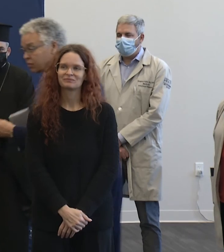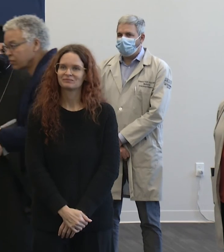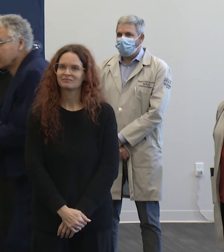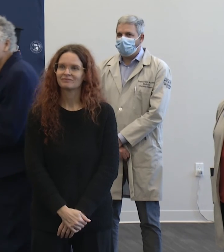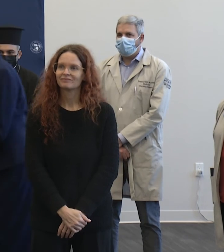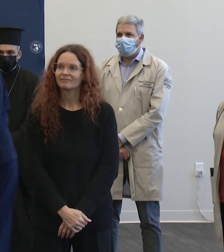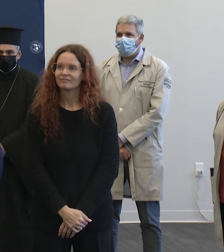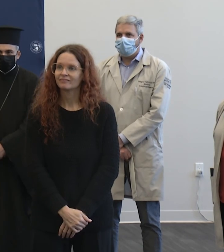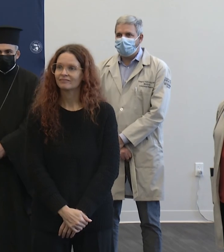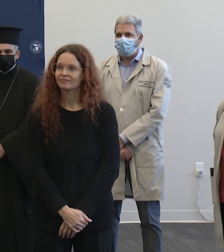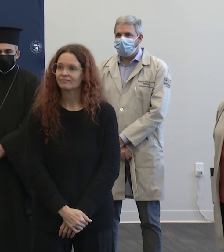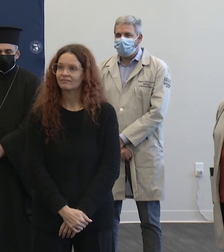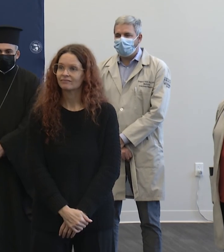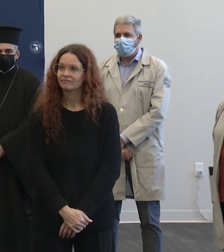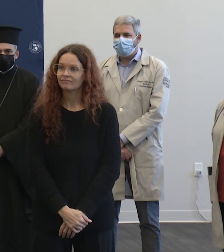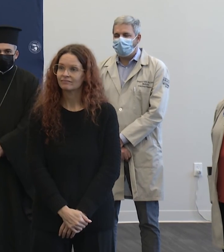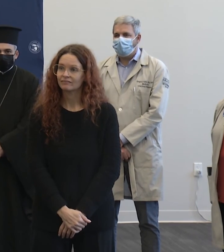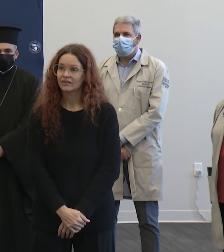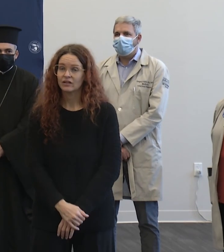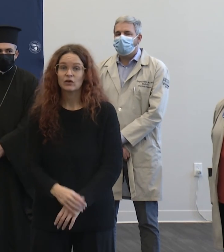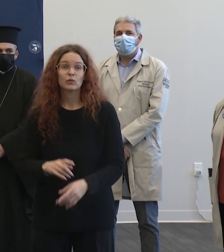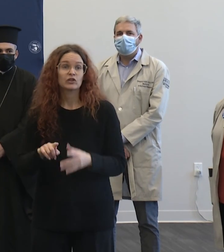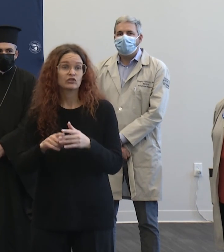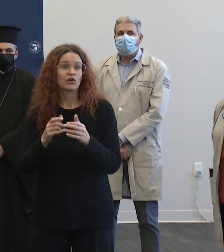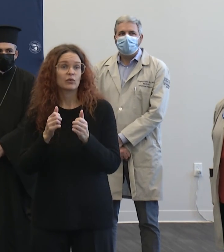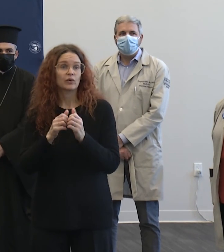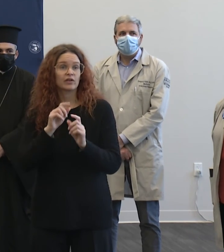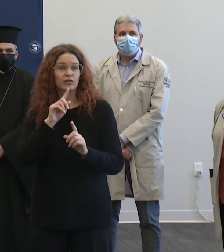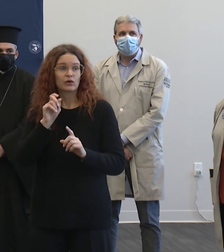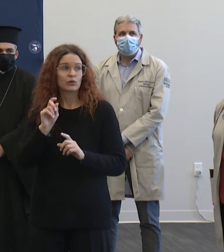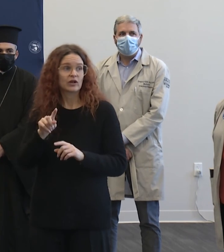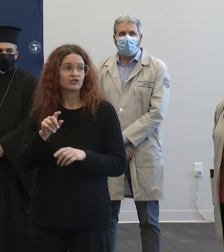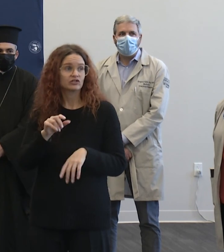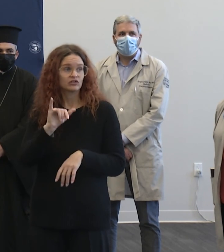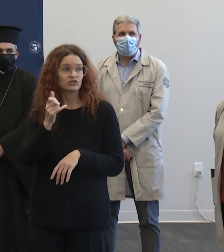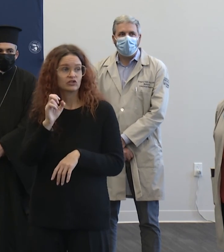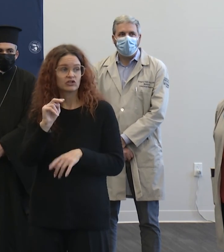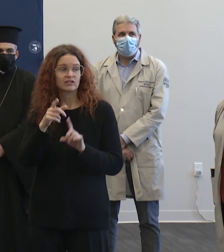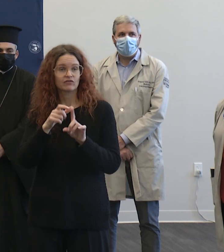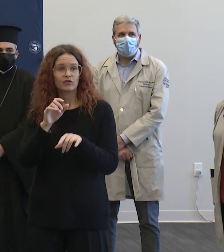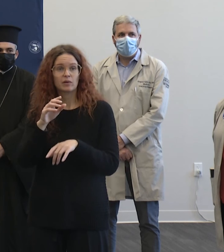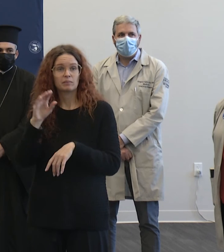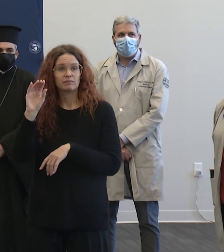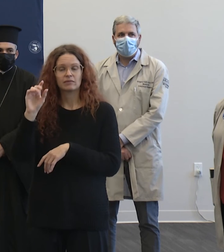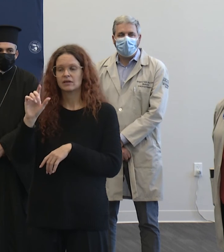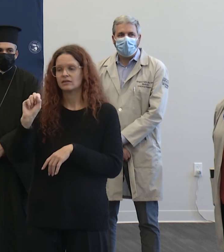All right, we're going to take questions. We're going to start with the reporters in the room. Jason from Sun-Times, you want to go?